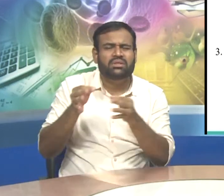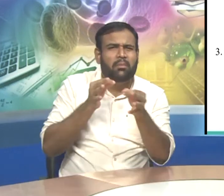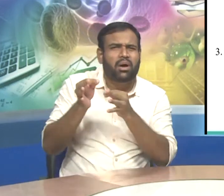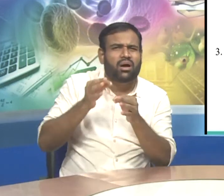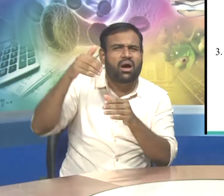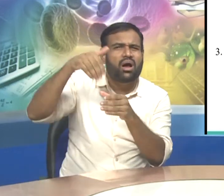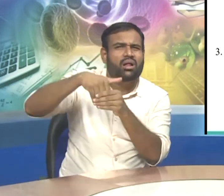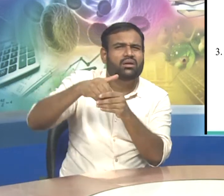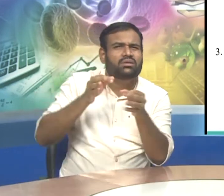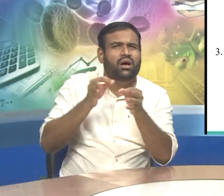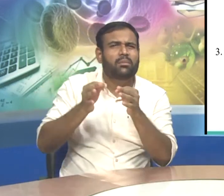legislature.